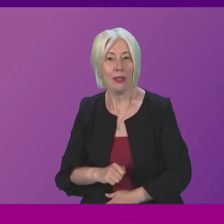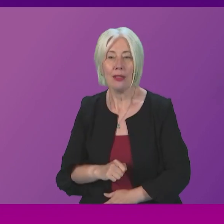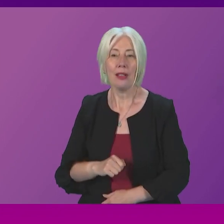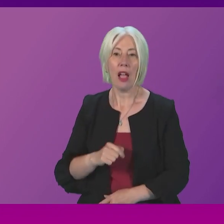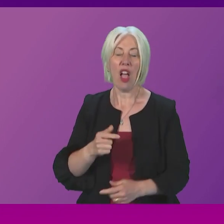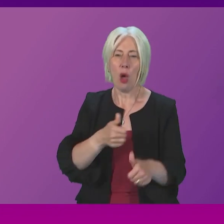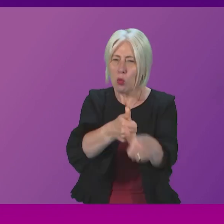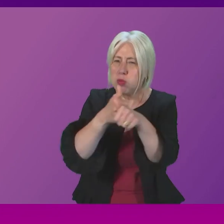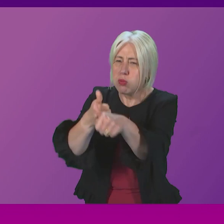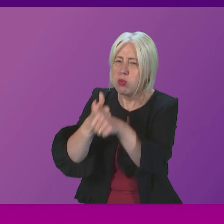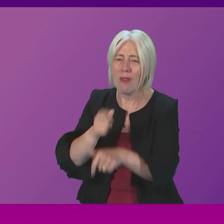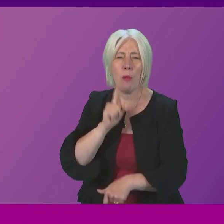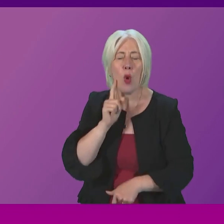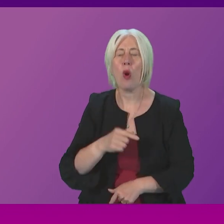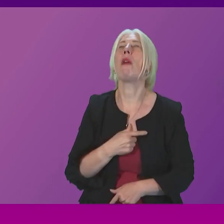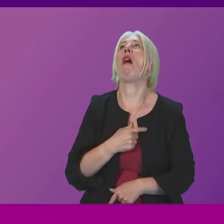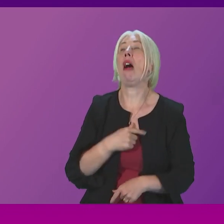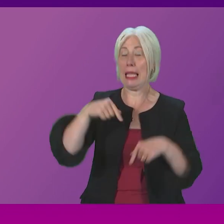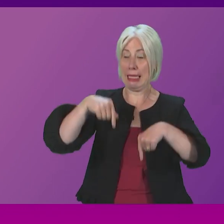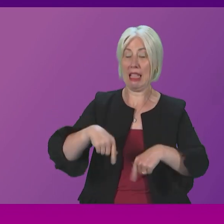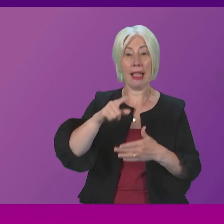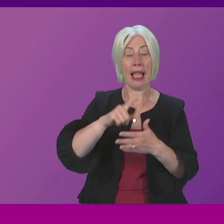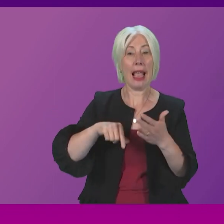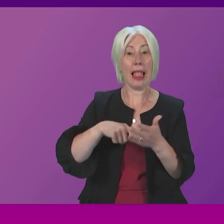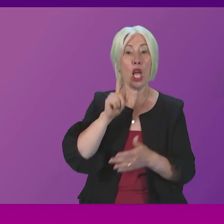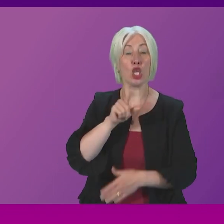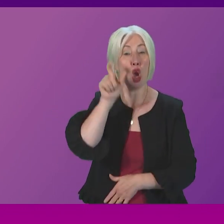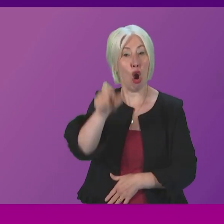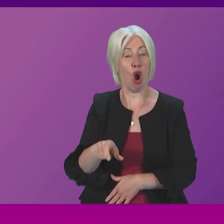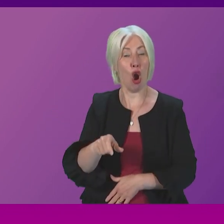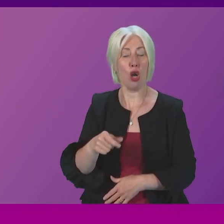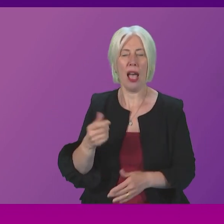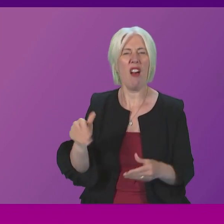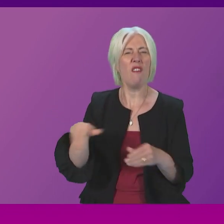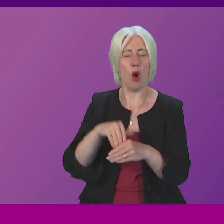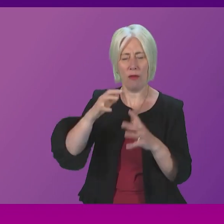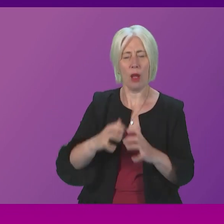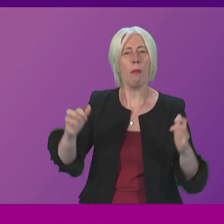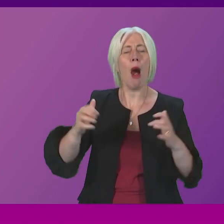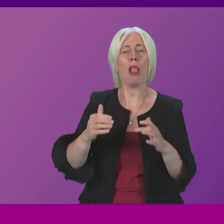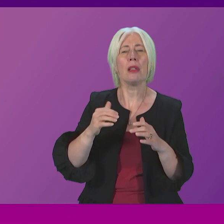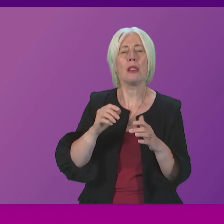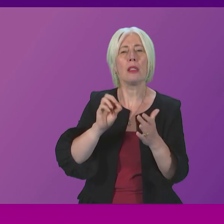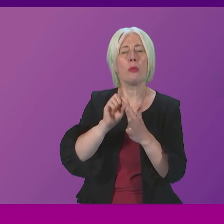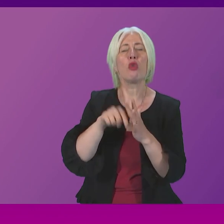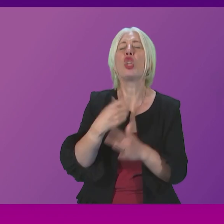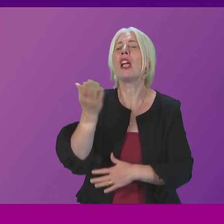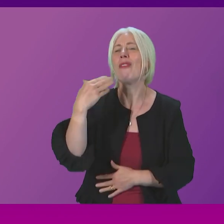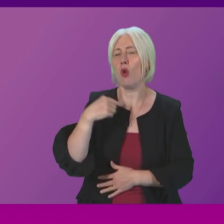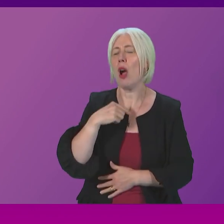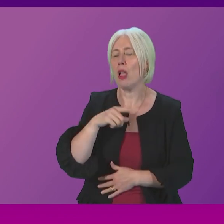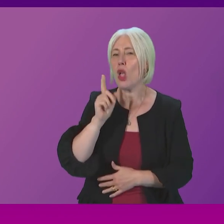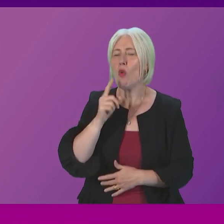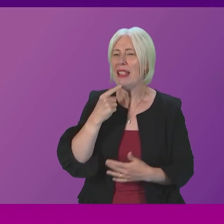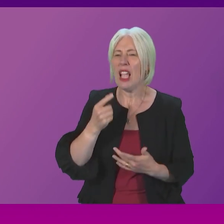women. And the thing about the elector as well, so I got involved in the Parliament project before elector, because a lot of women, we always find, as I